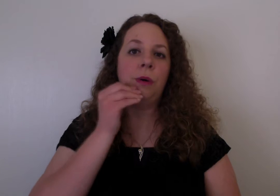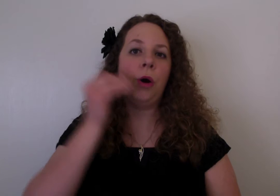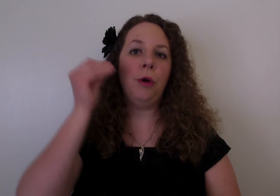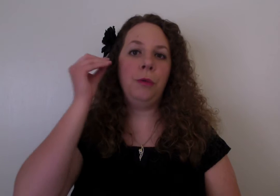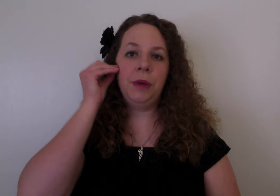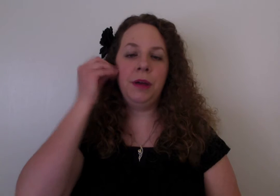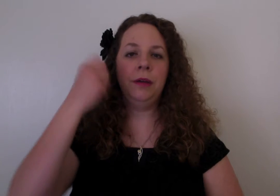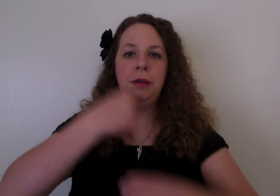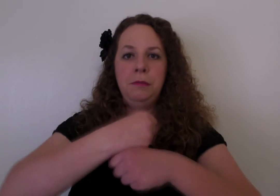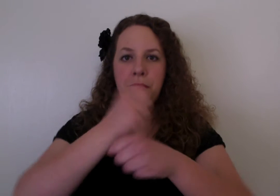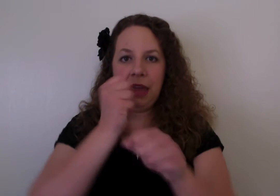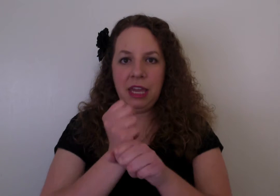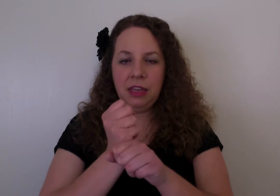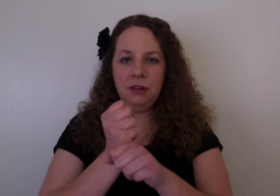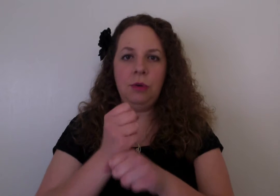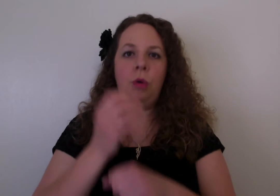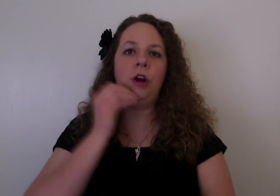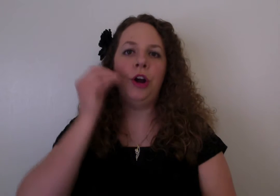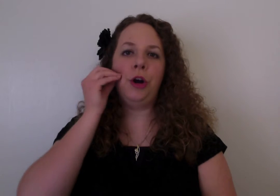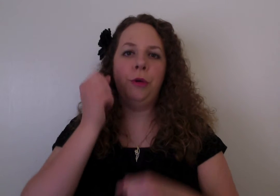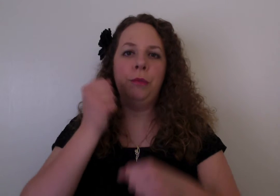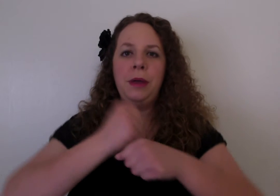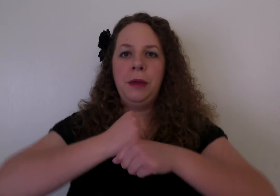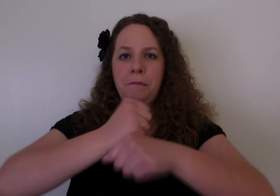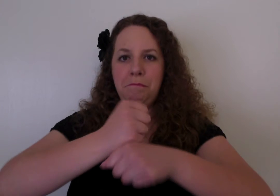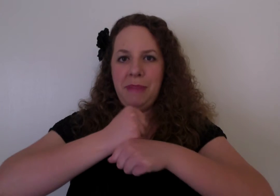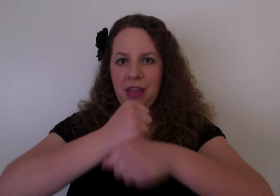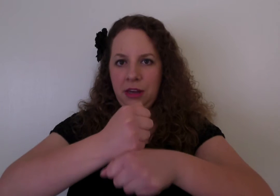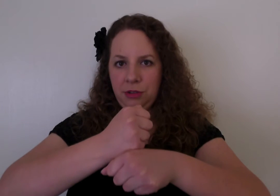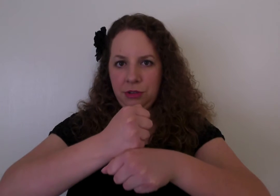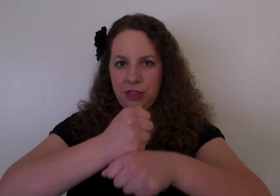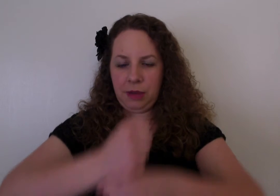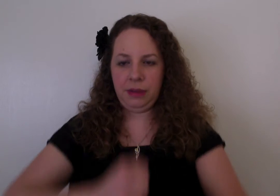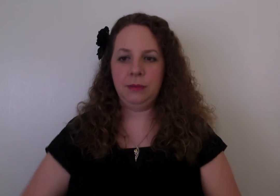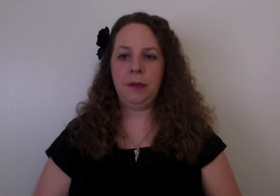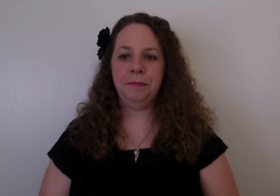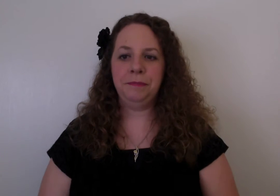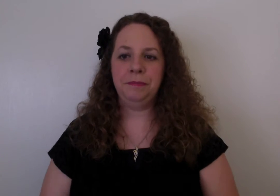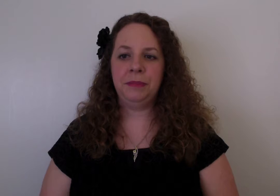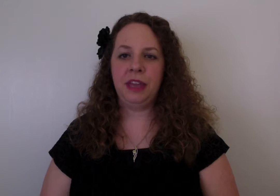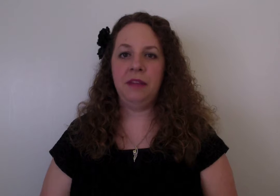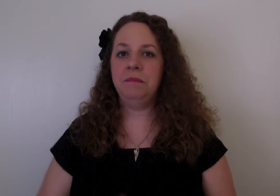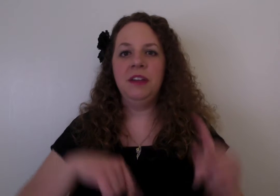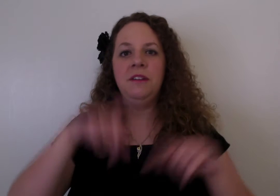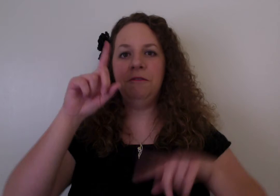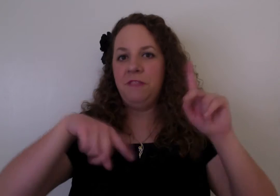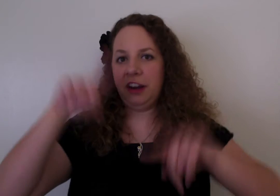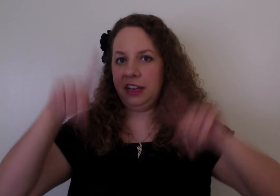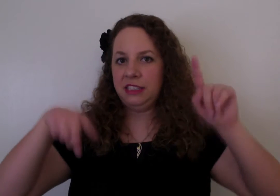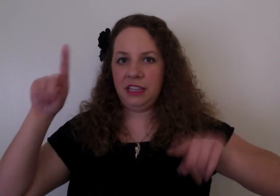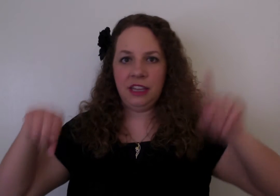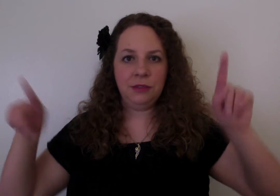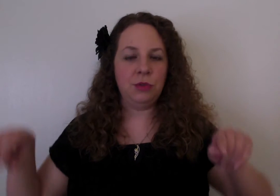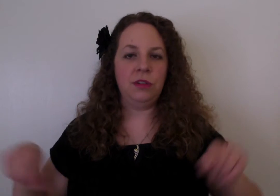home made, or home made, you can do it that way as well. Okay. Various things, or